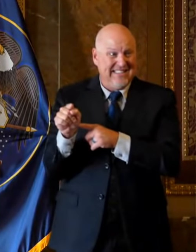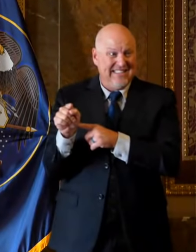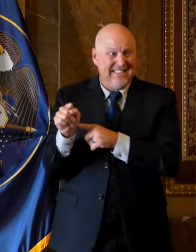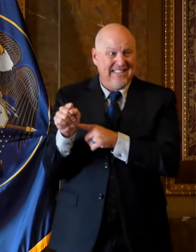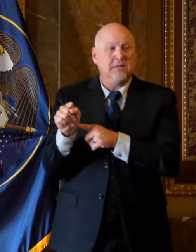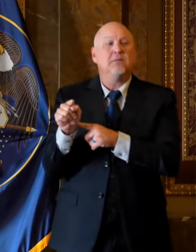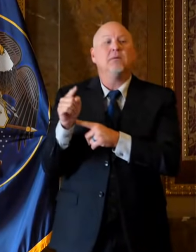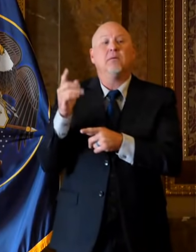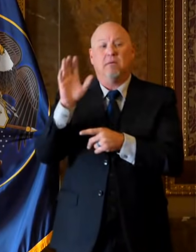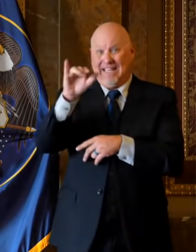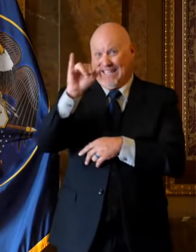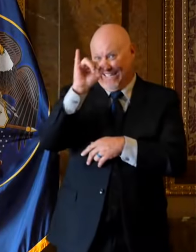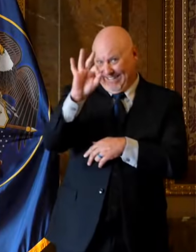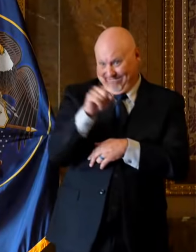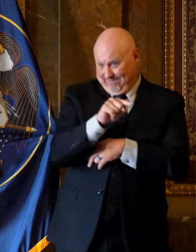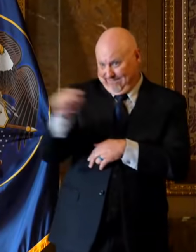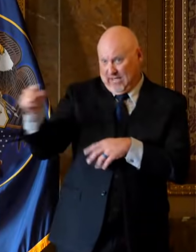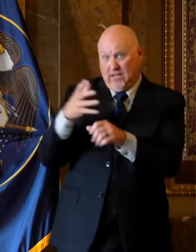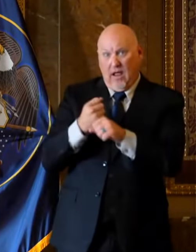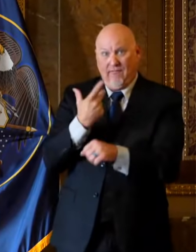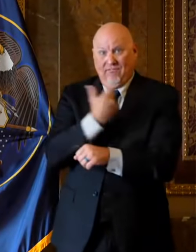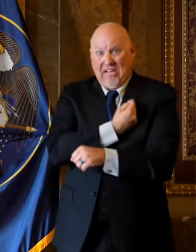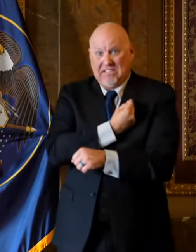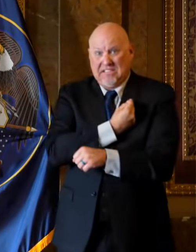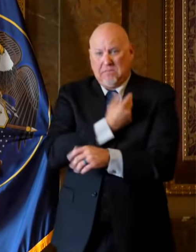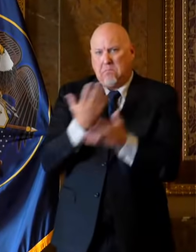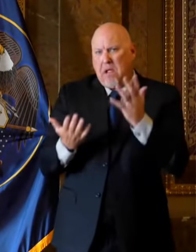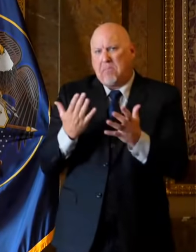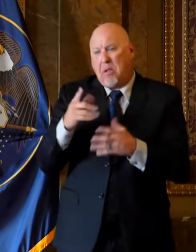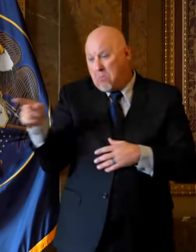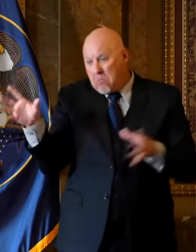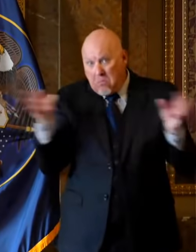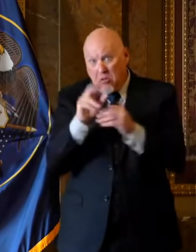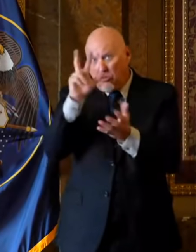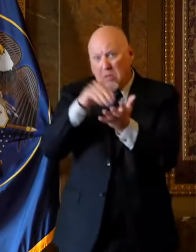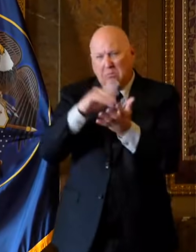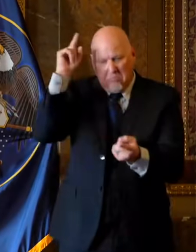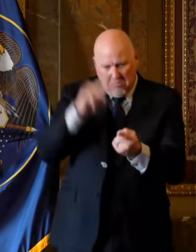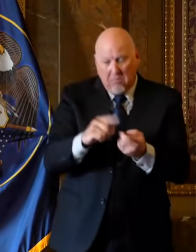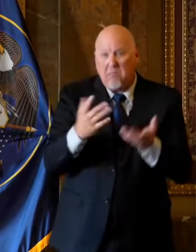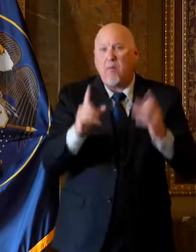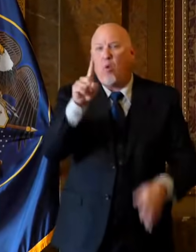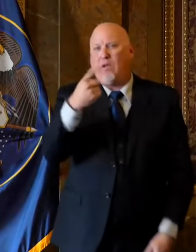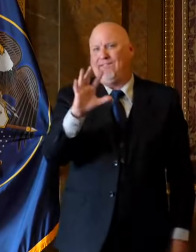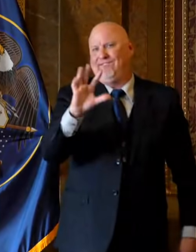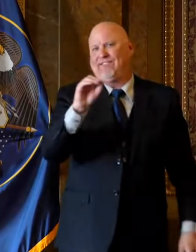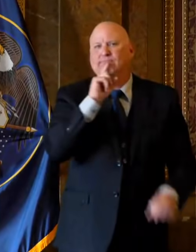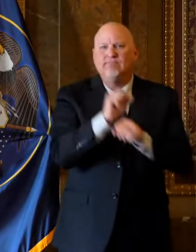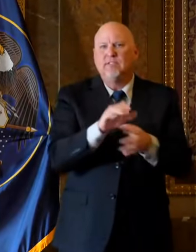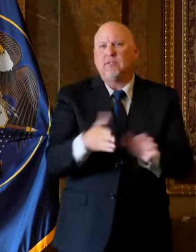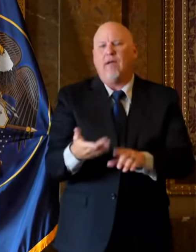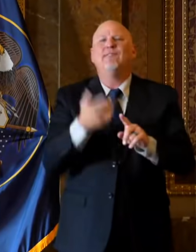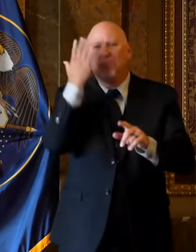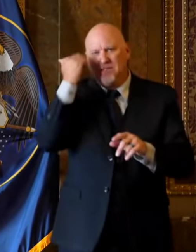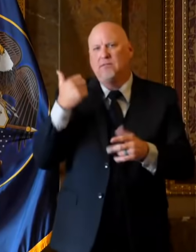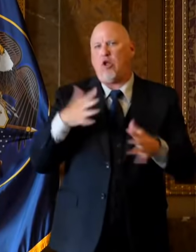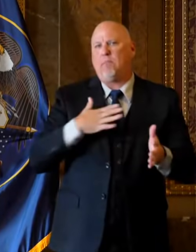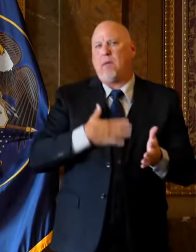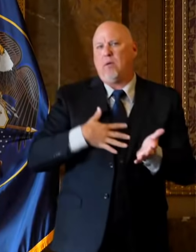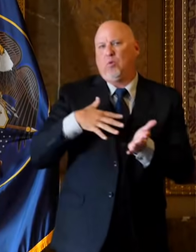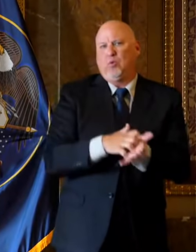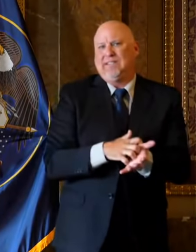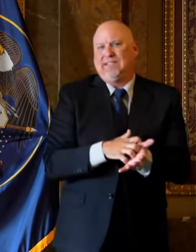are unvaccinated. It's vanishingly rare for vaccinated people to end up on a ventilator. If they even end up in